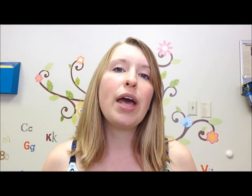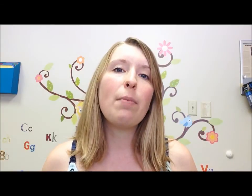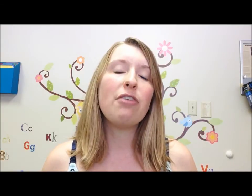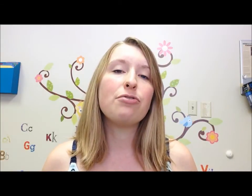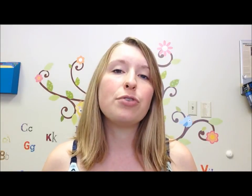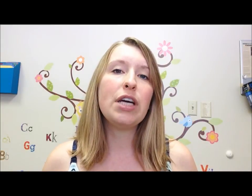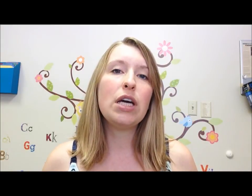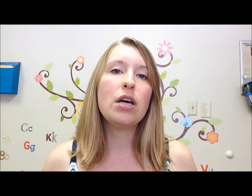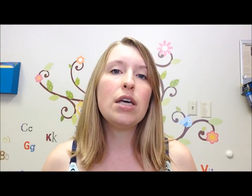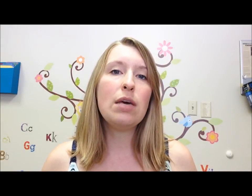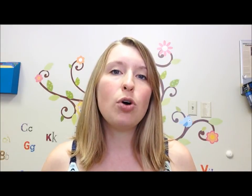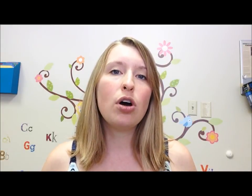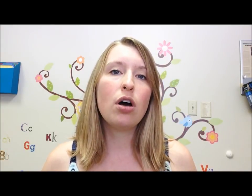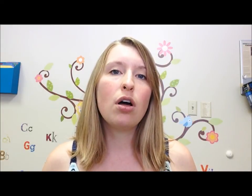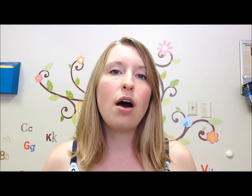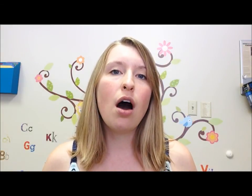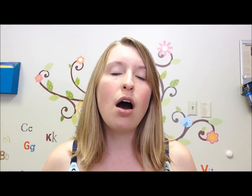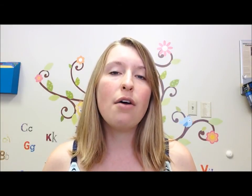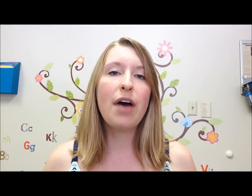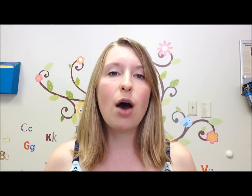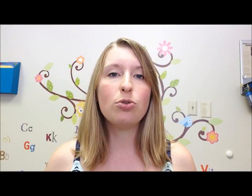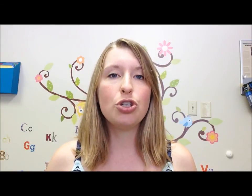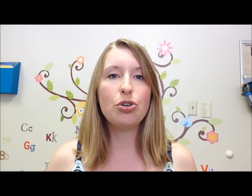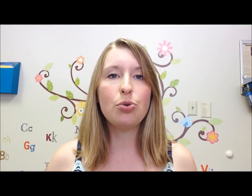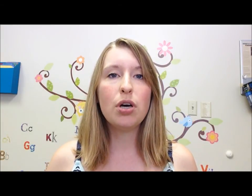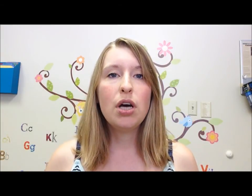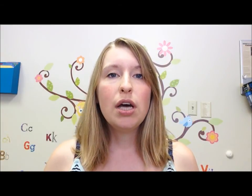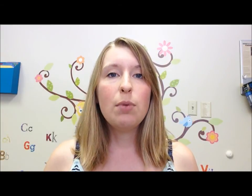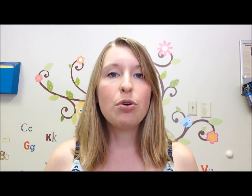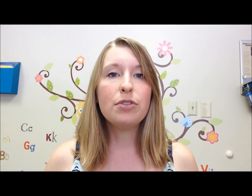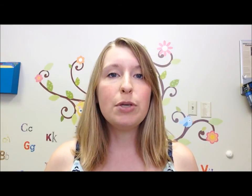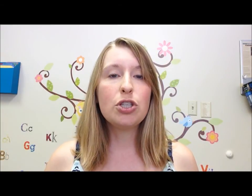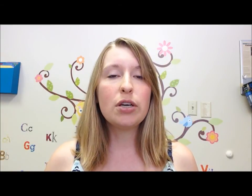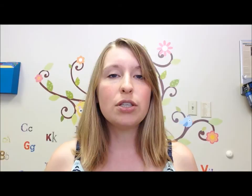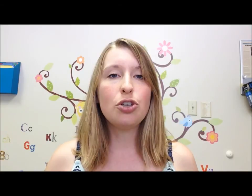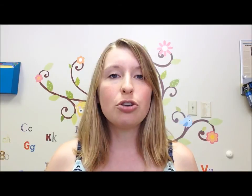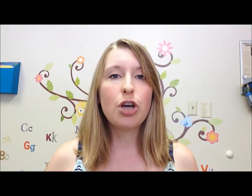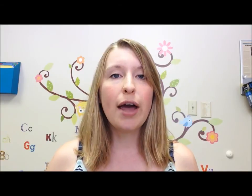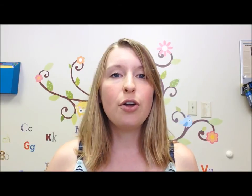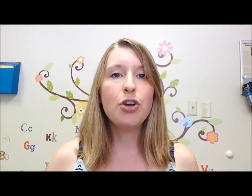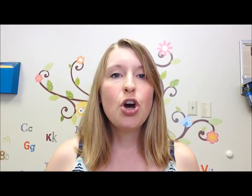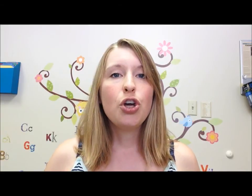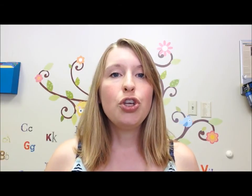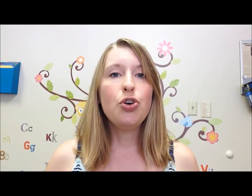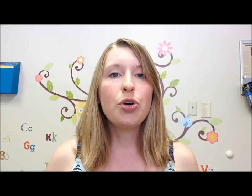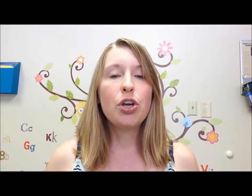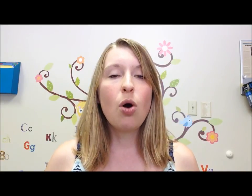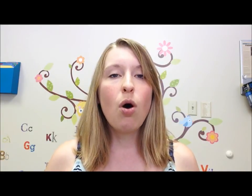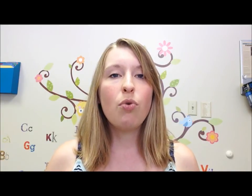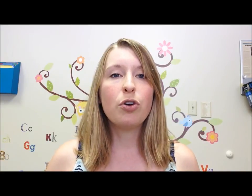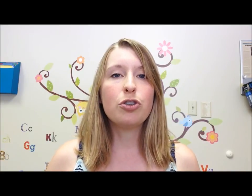my free ebook of how to improve speech skills in your child, you can go over